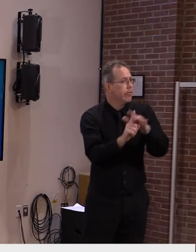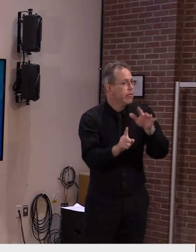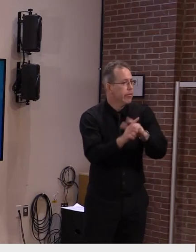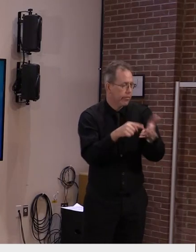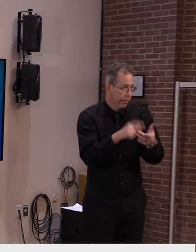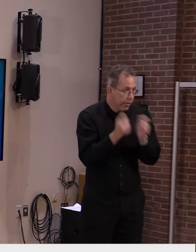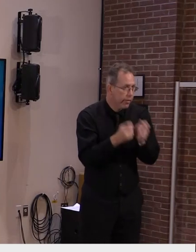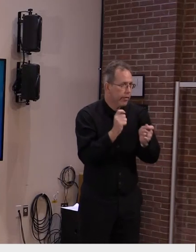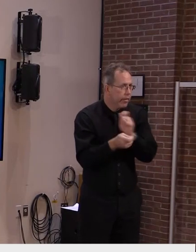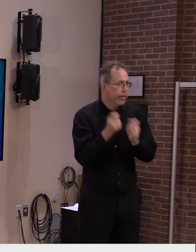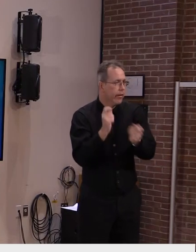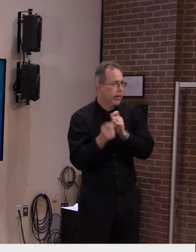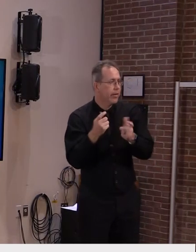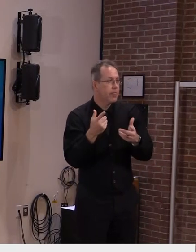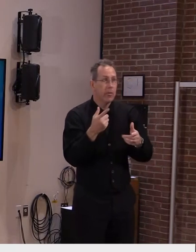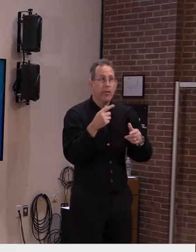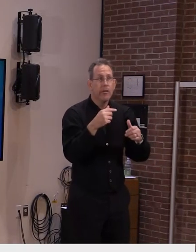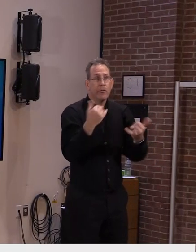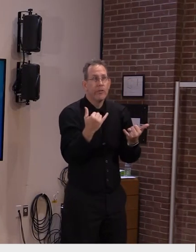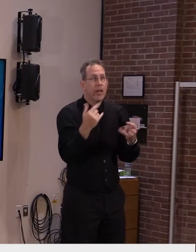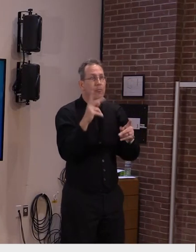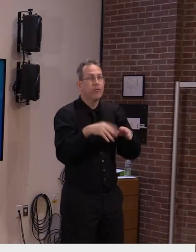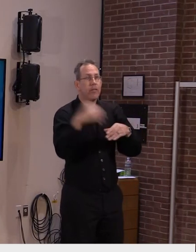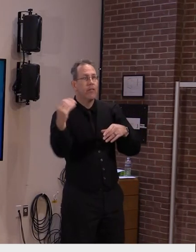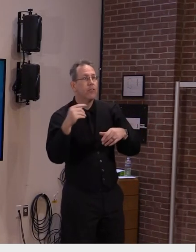and down depending on the day.